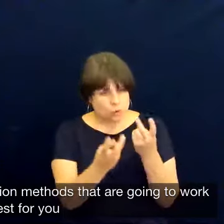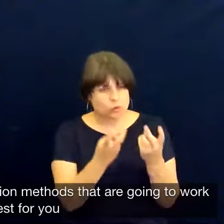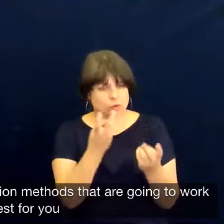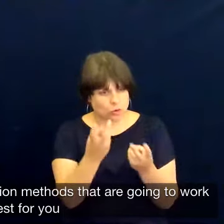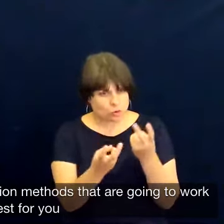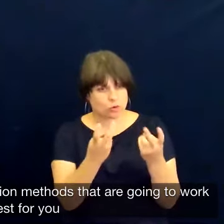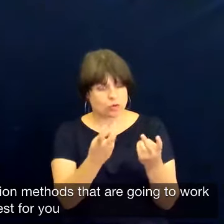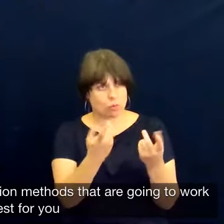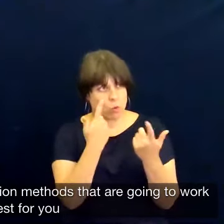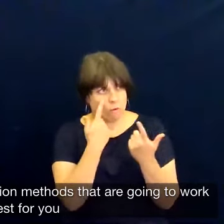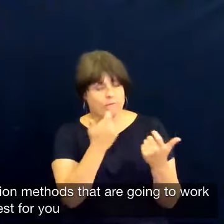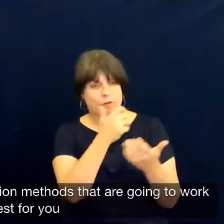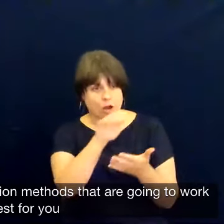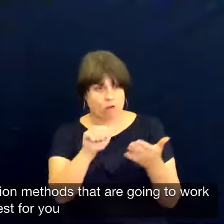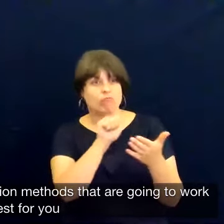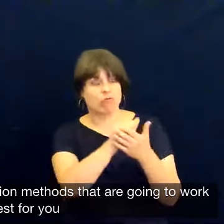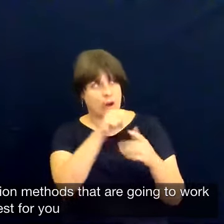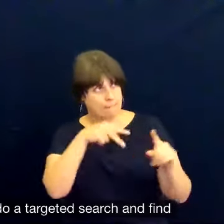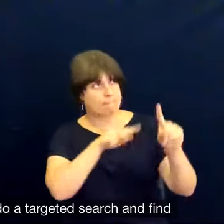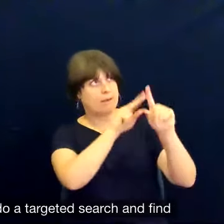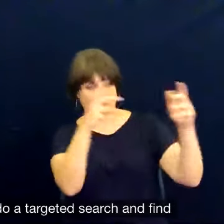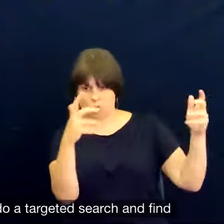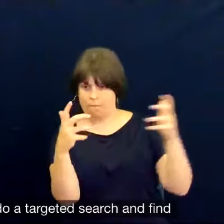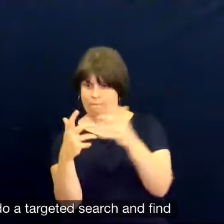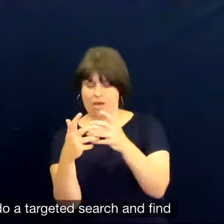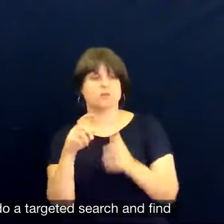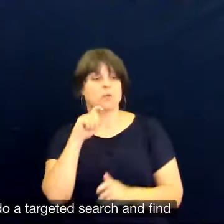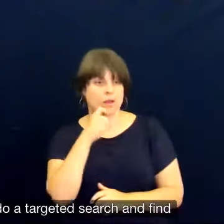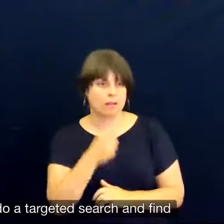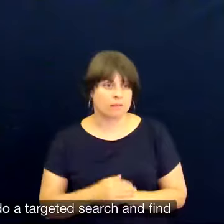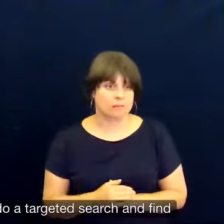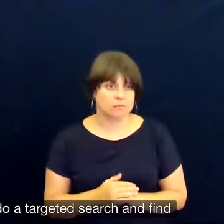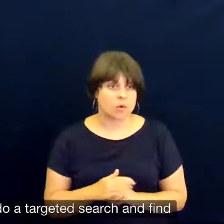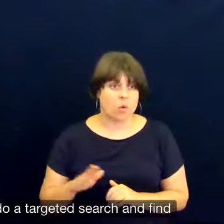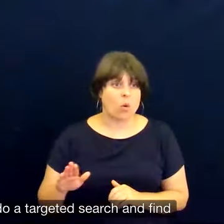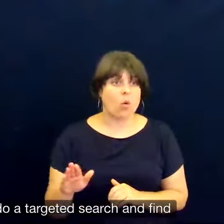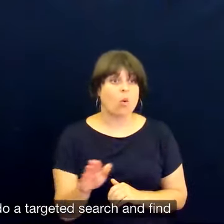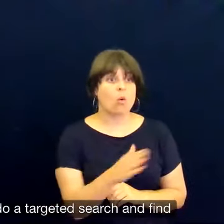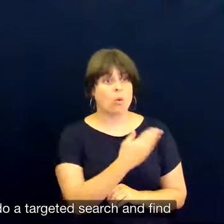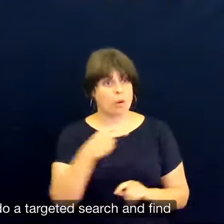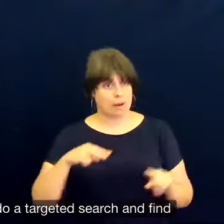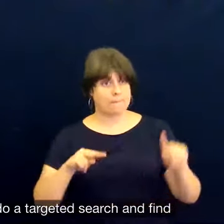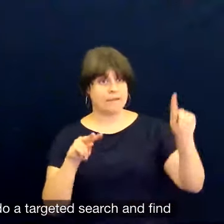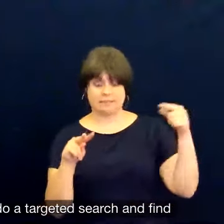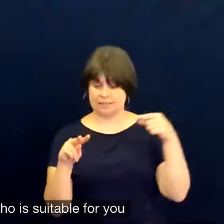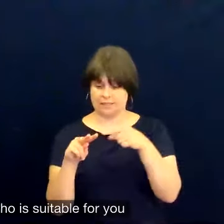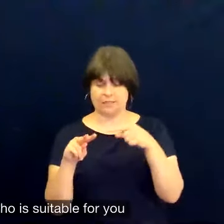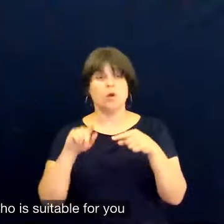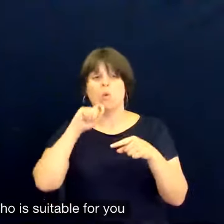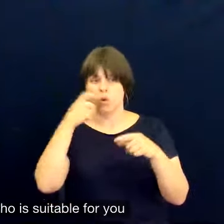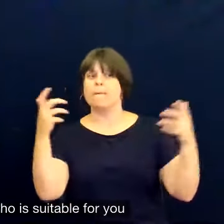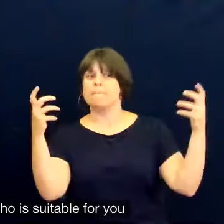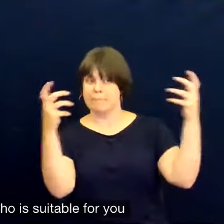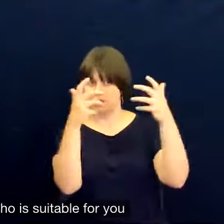search and find a mentor who's suitable for you. So all mentees will definitely be matched.